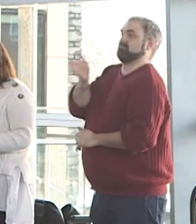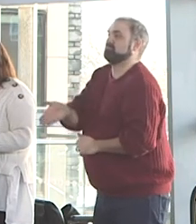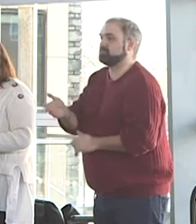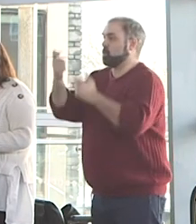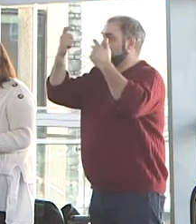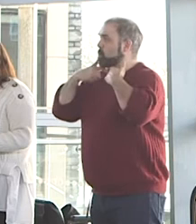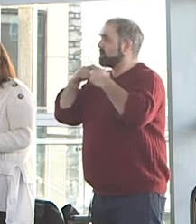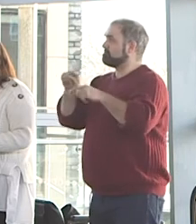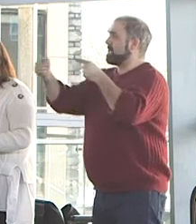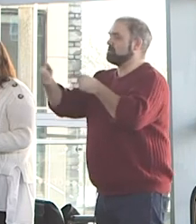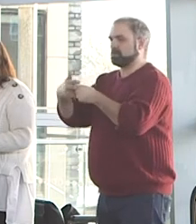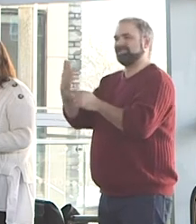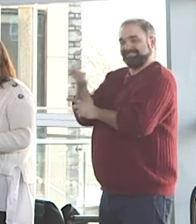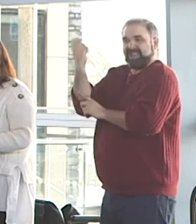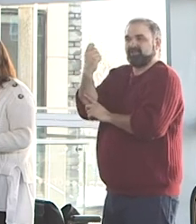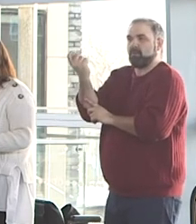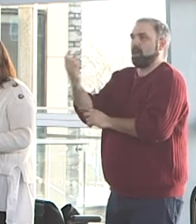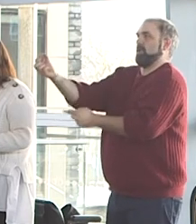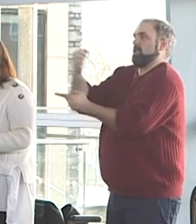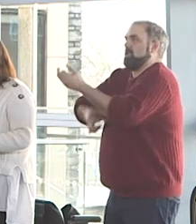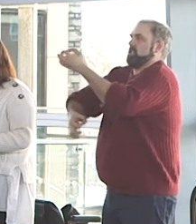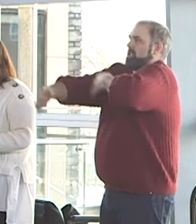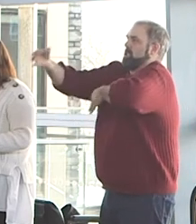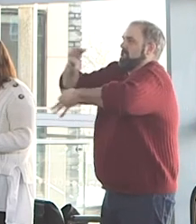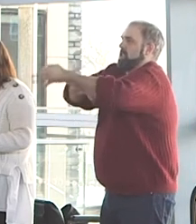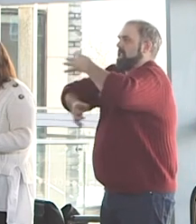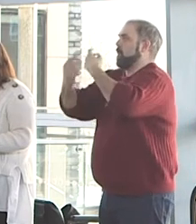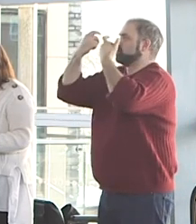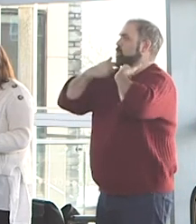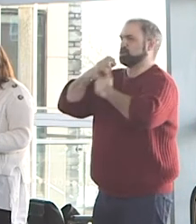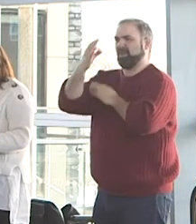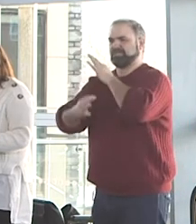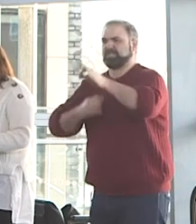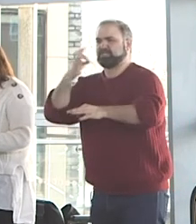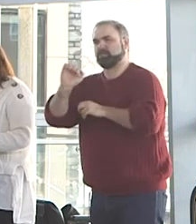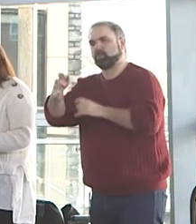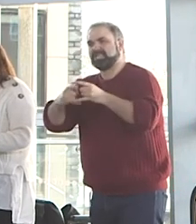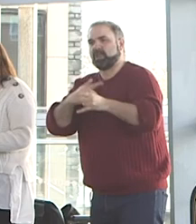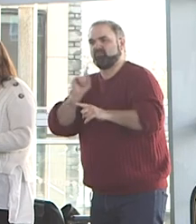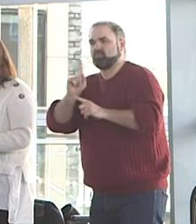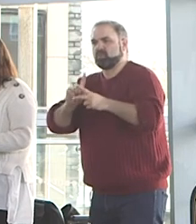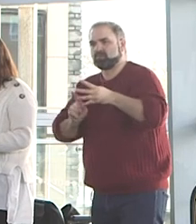successful, but it was horrible to be interrogated about my sex life in front of a judge.